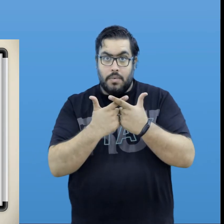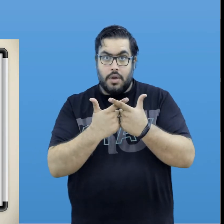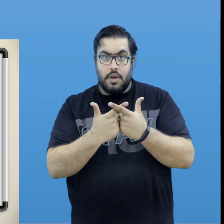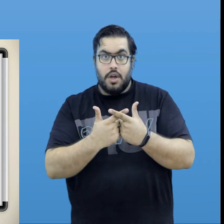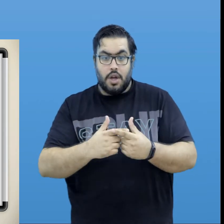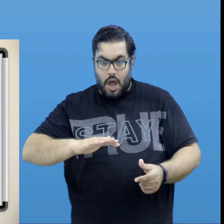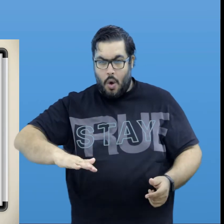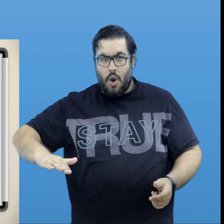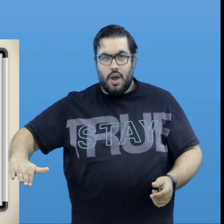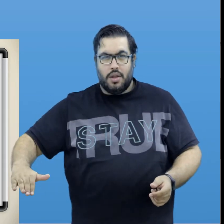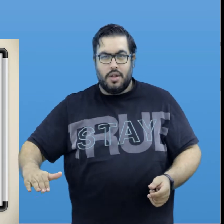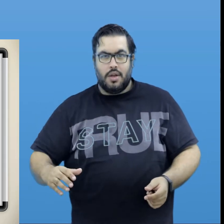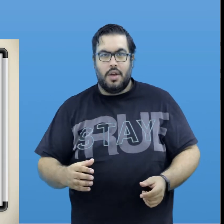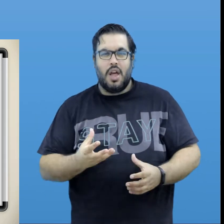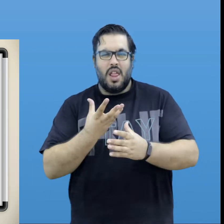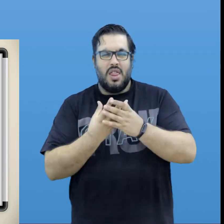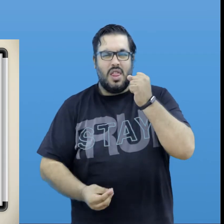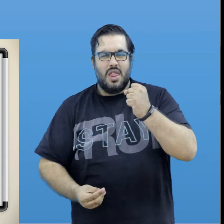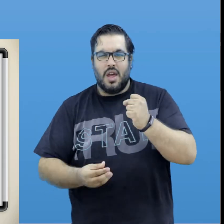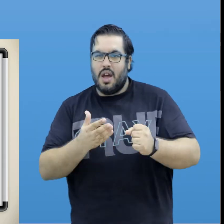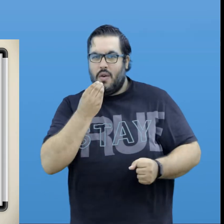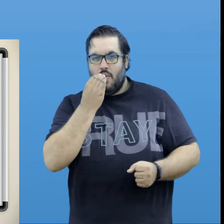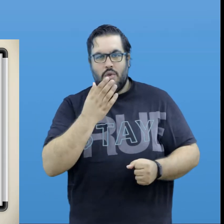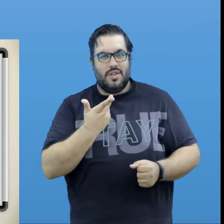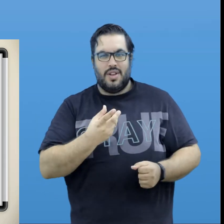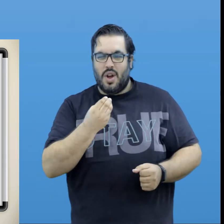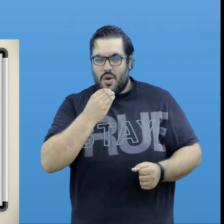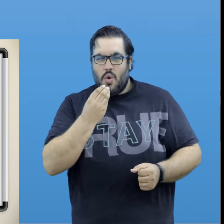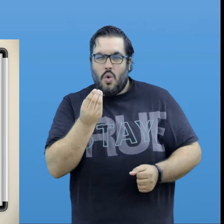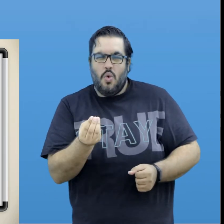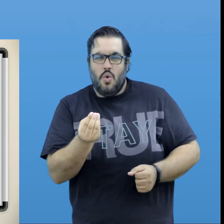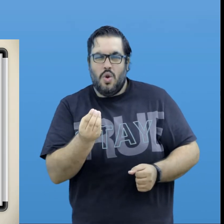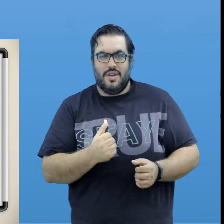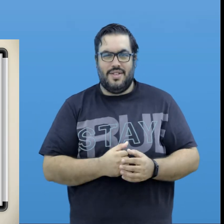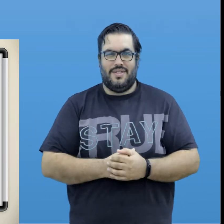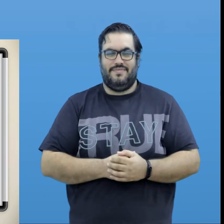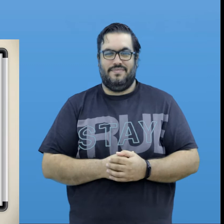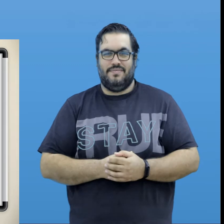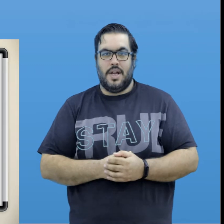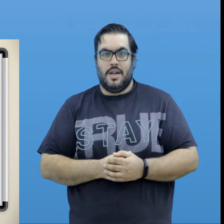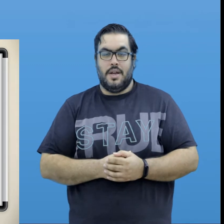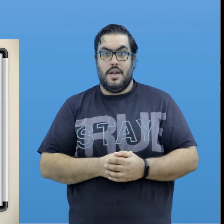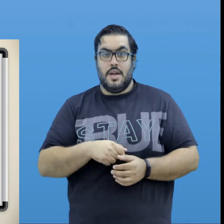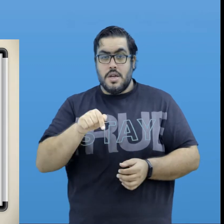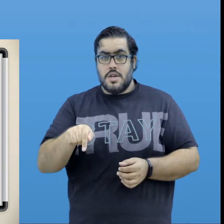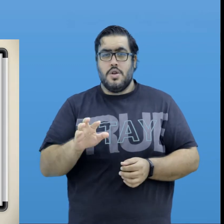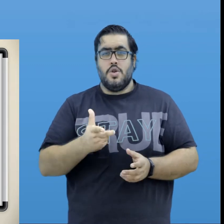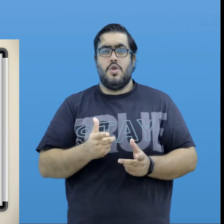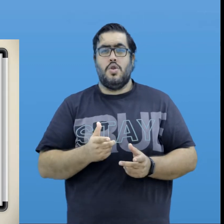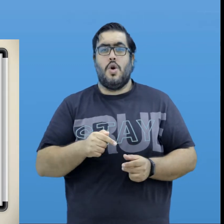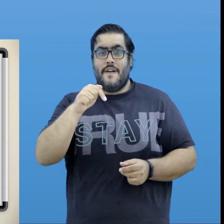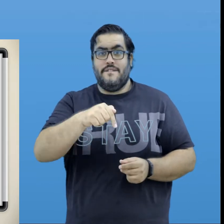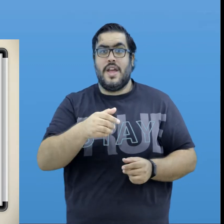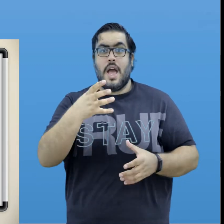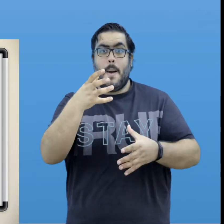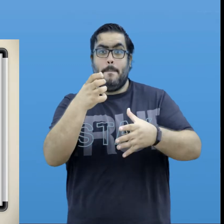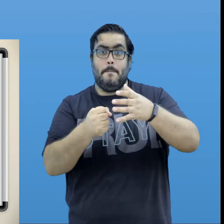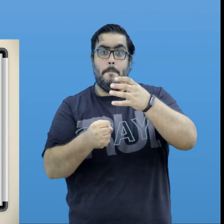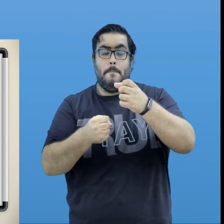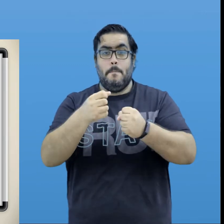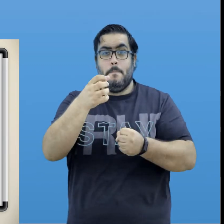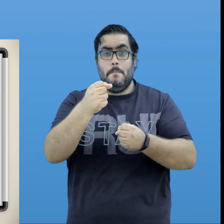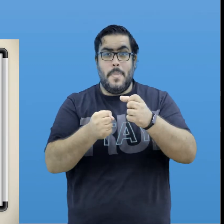helps keep skin healthy and vitamin D strengthens bones and teeth. We have strengthens bones and